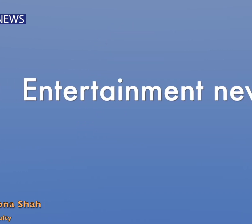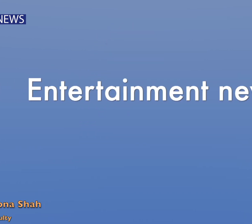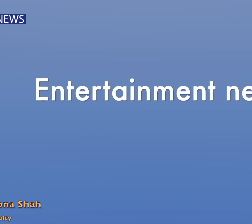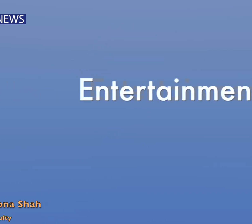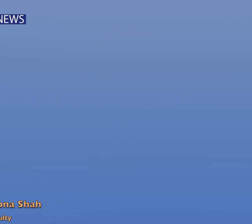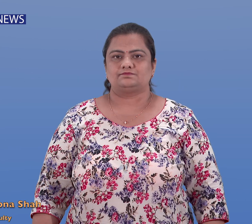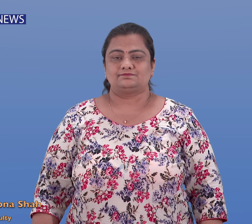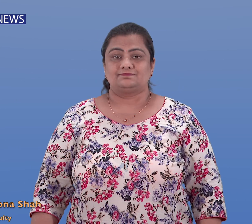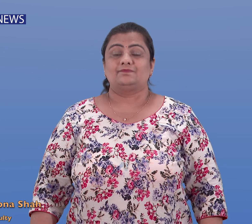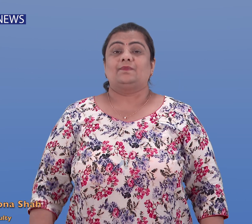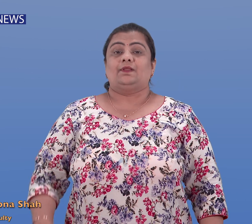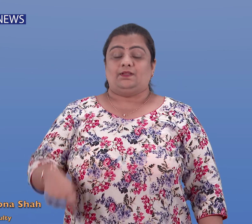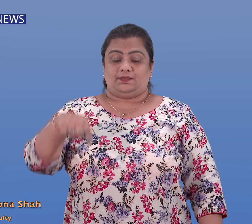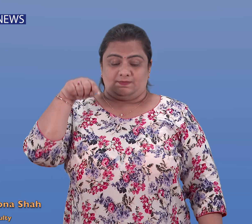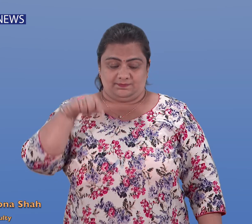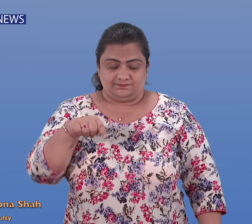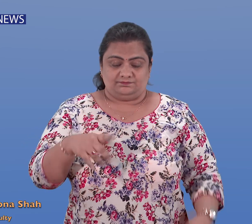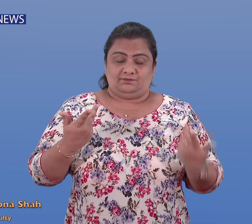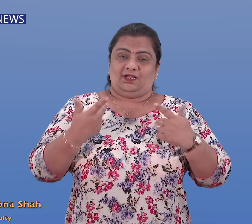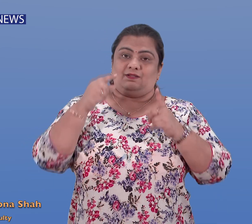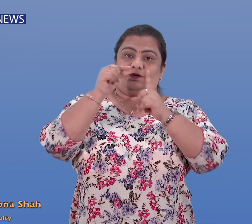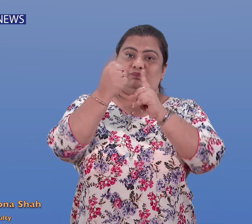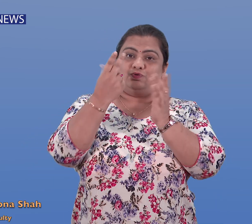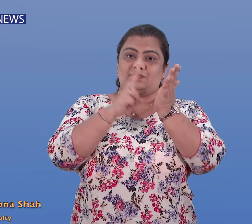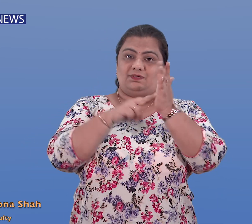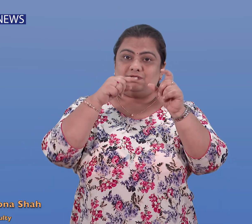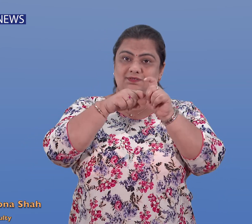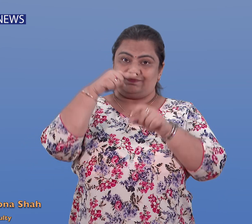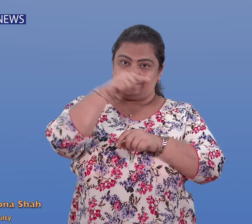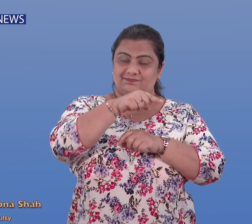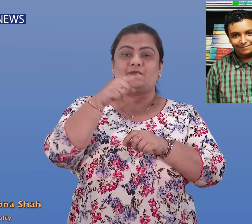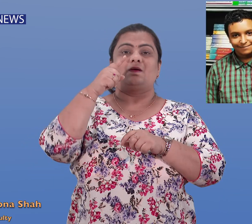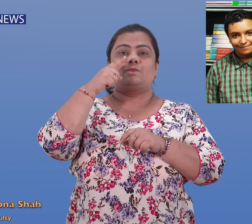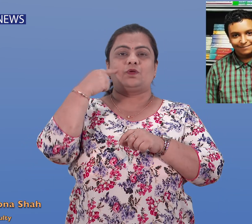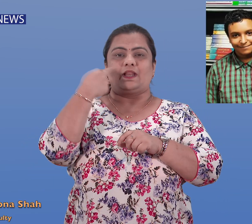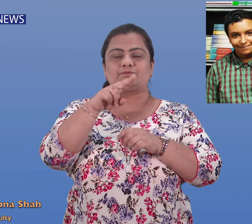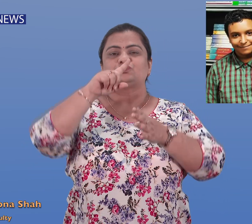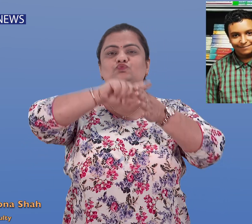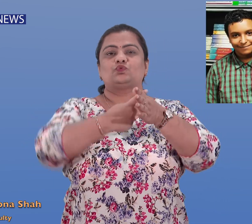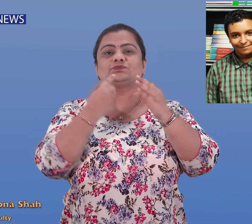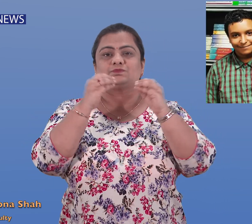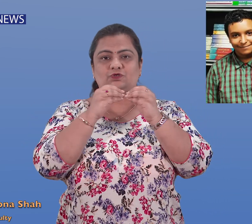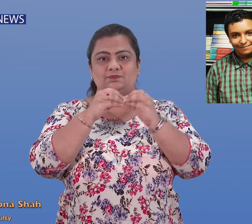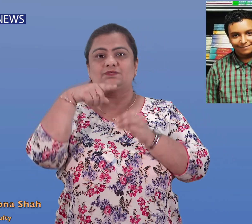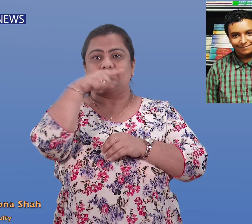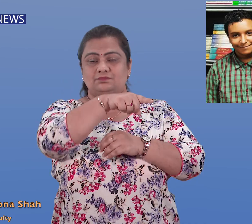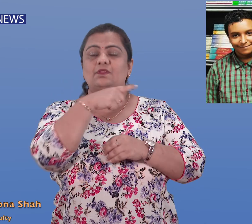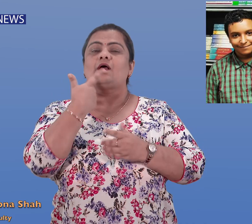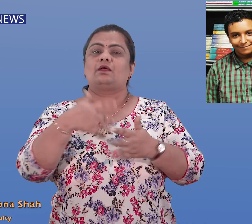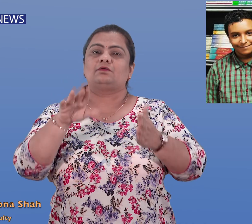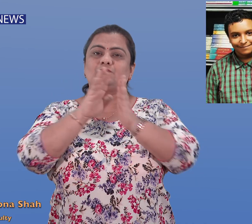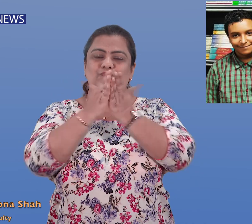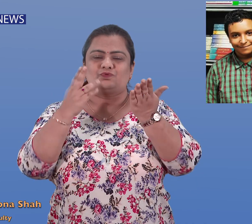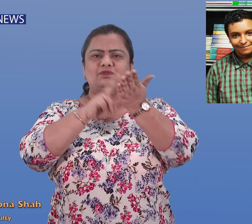Entertainment news. Pune based Malayali boy Joshua Bijoy's first novel, Murder at the Leaky Barrel, is currently